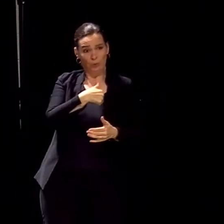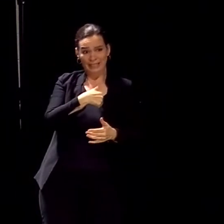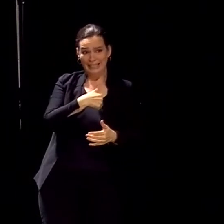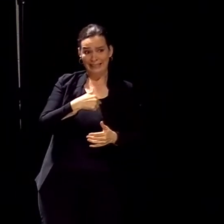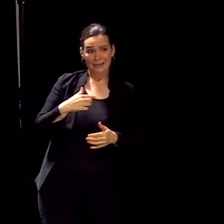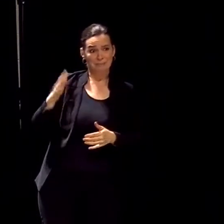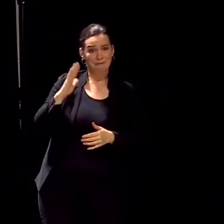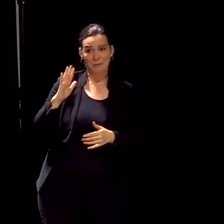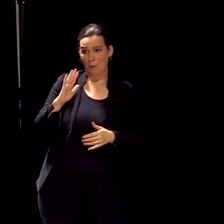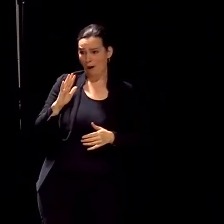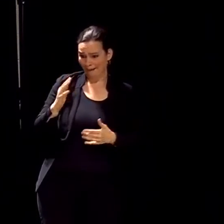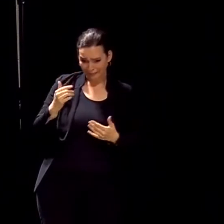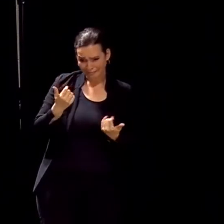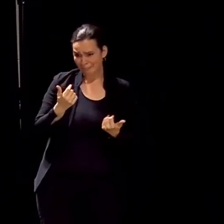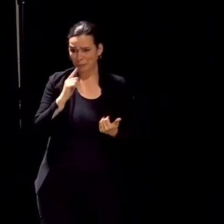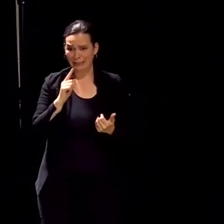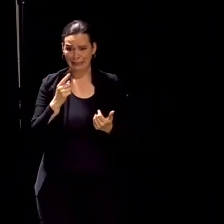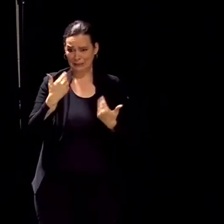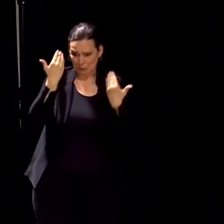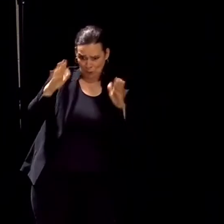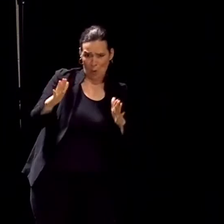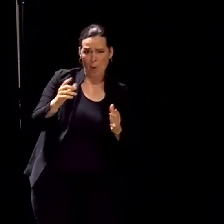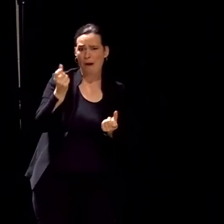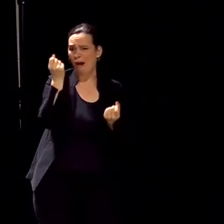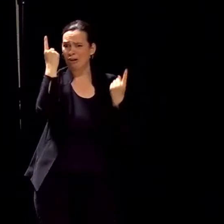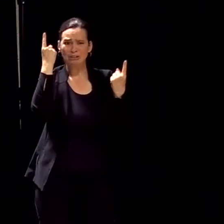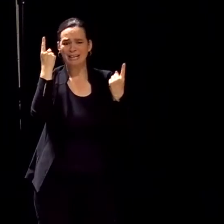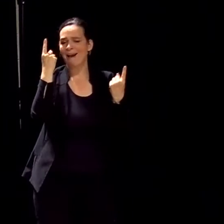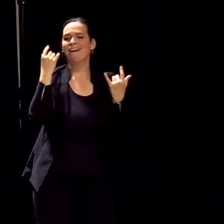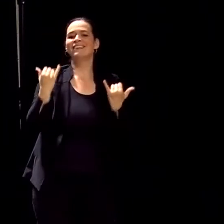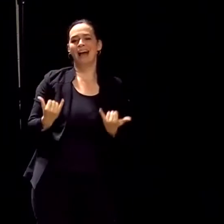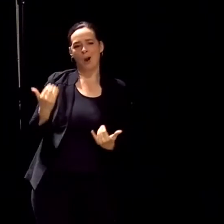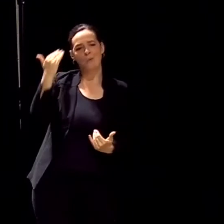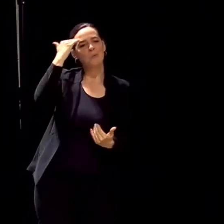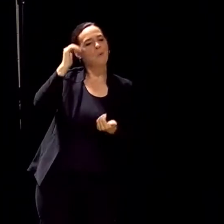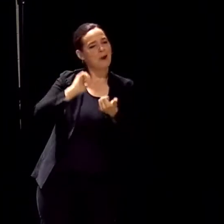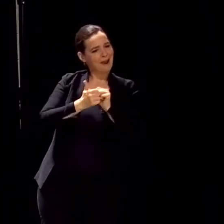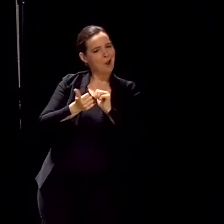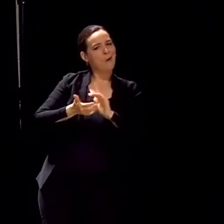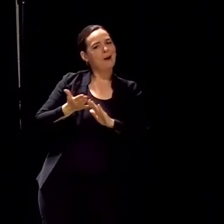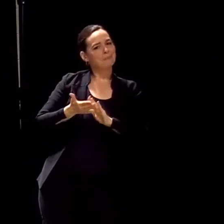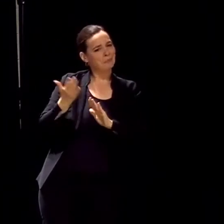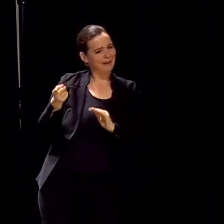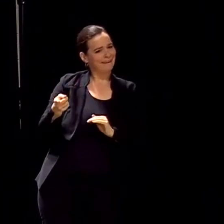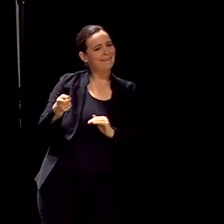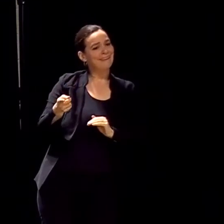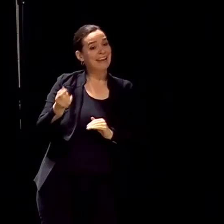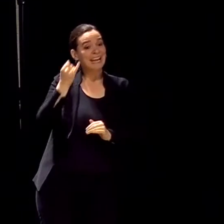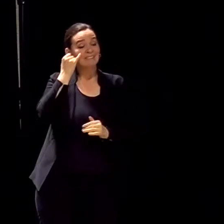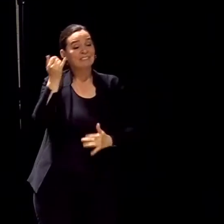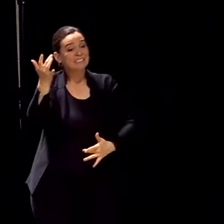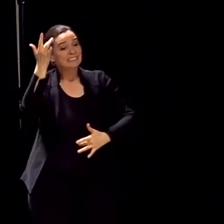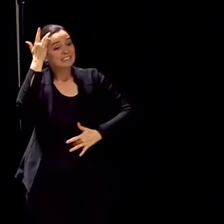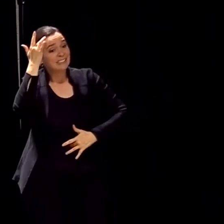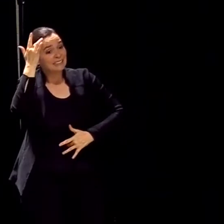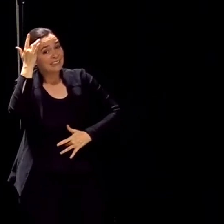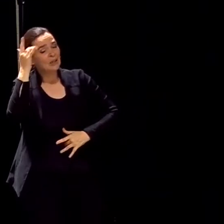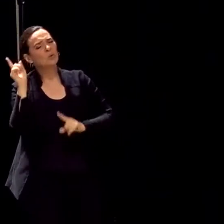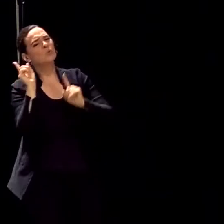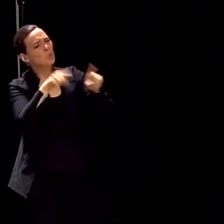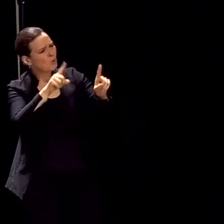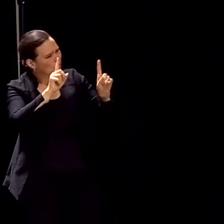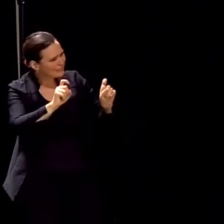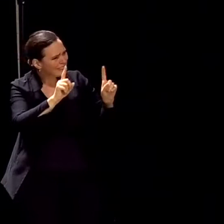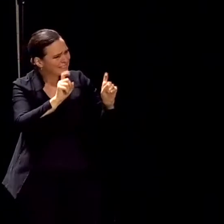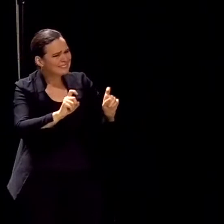we'll take care of this. If we get sick, we get a test, and then isolate till we get the result. This will take care of itself. But we